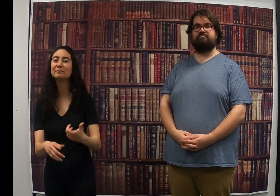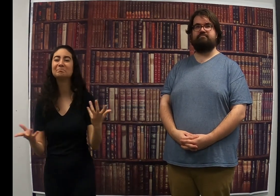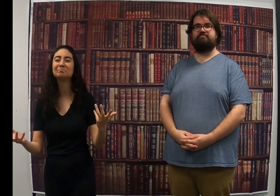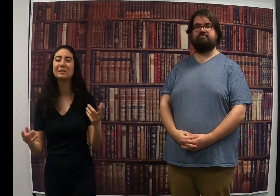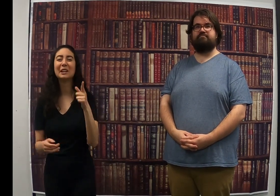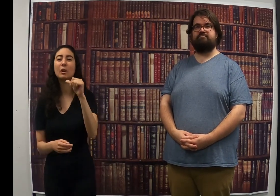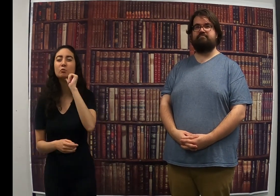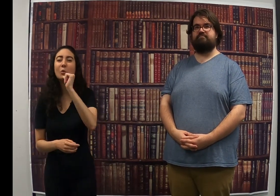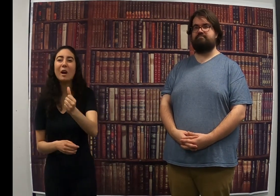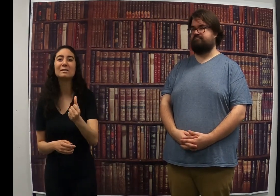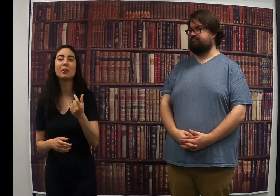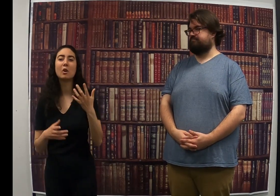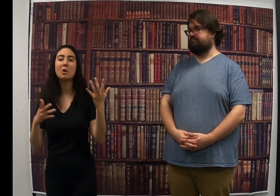He wasn't what you'd call,